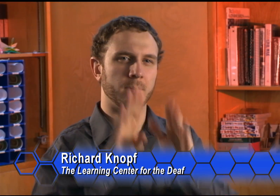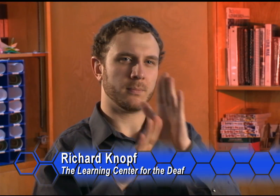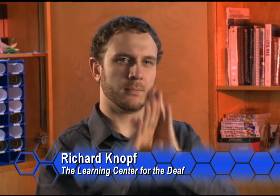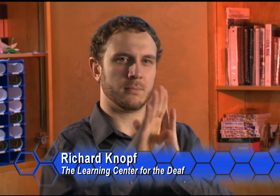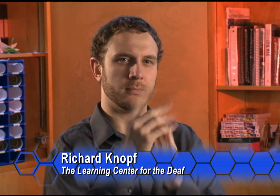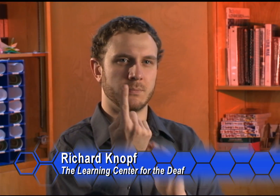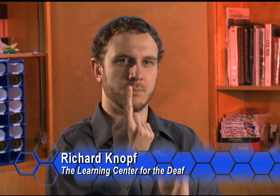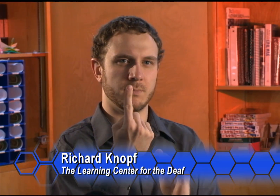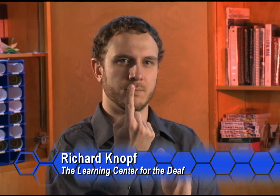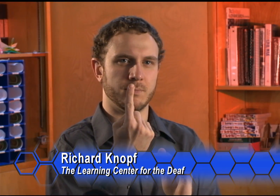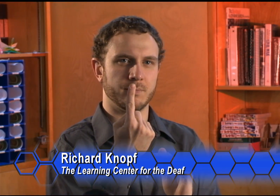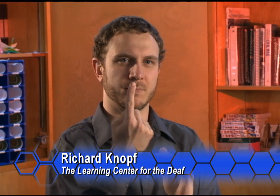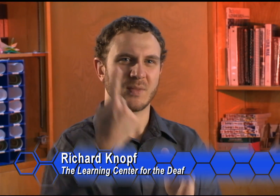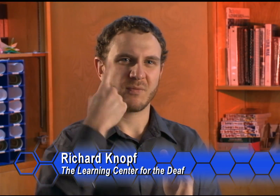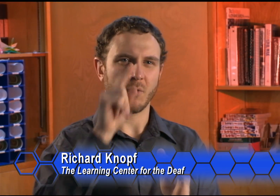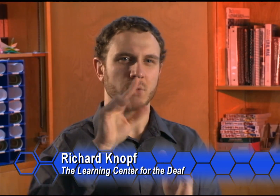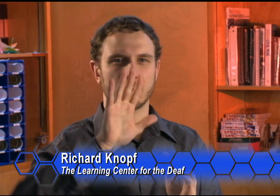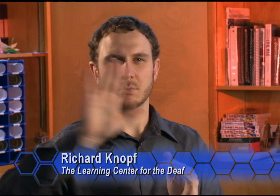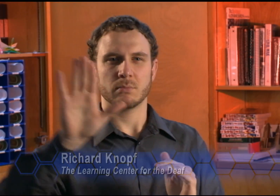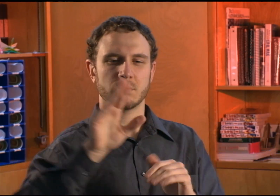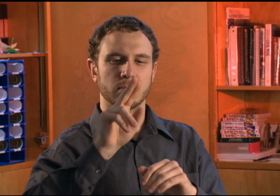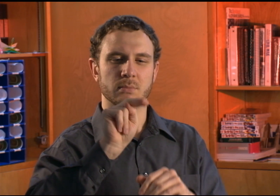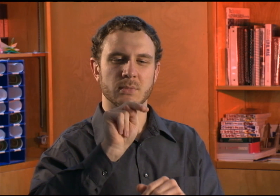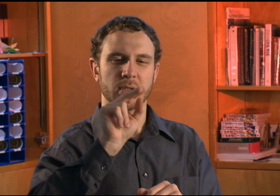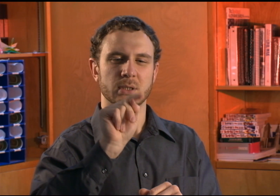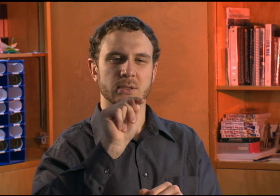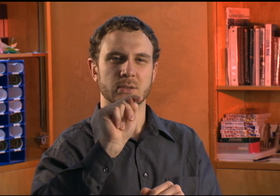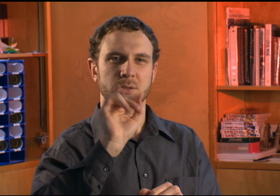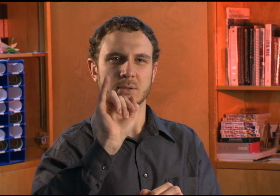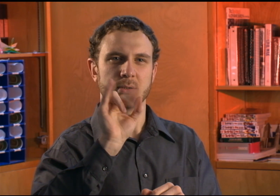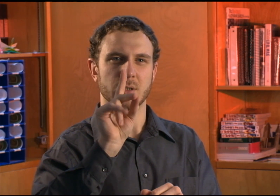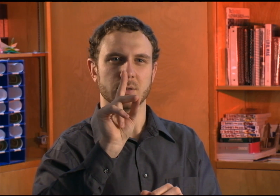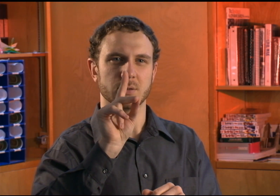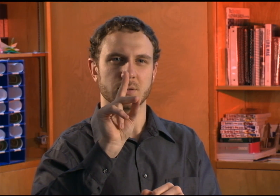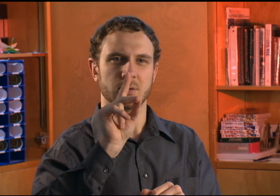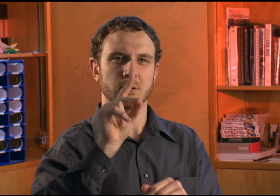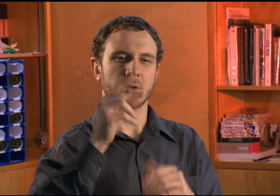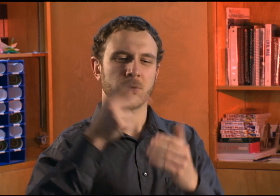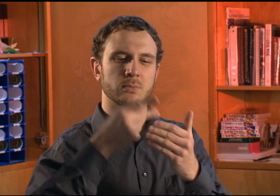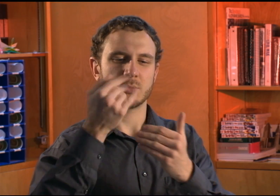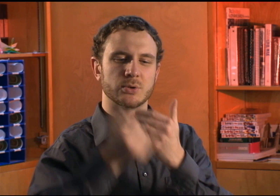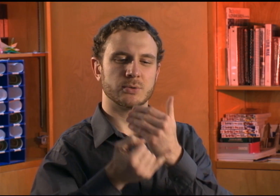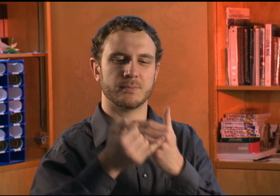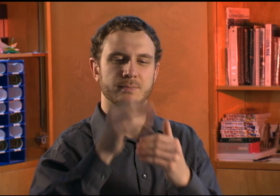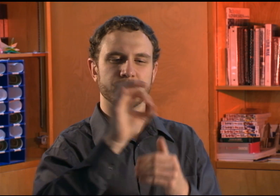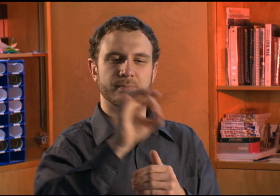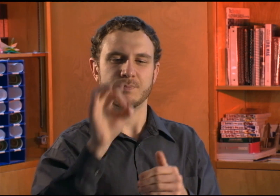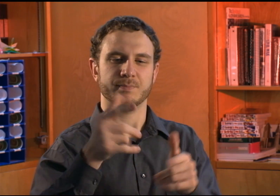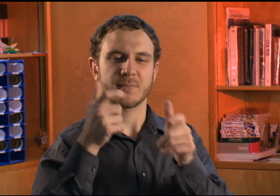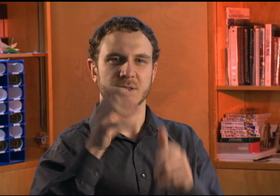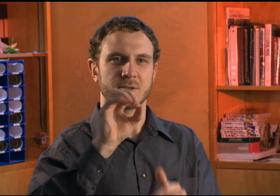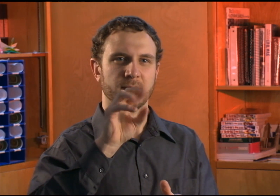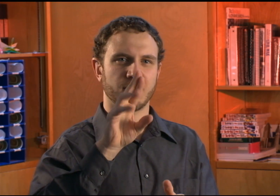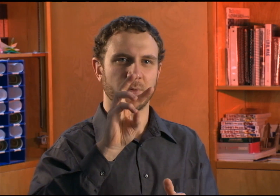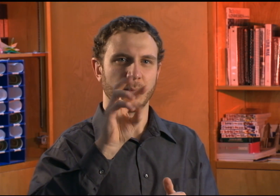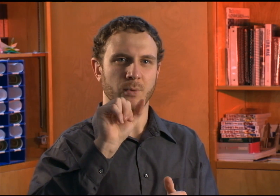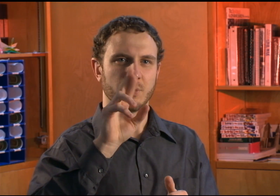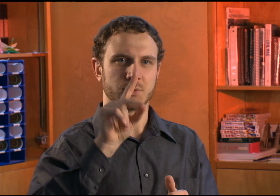I am teaching a web design class, web development class, which is affiliated with the National